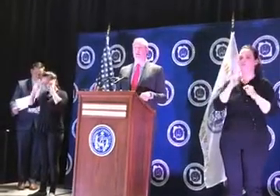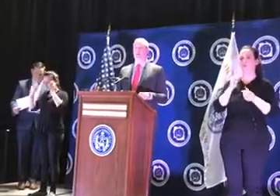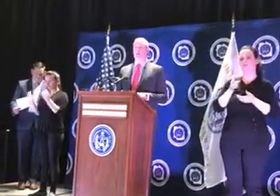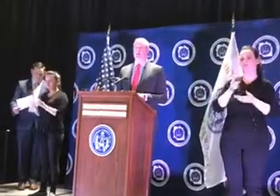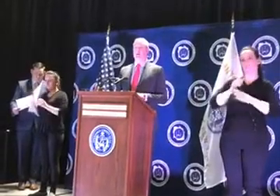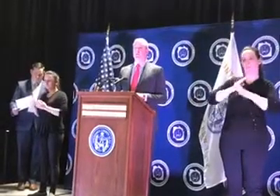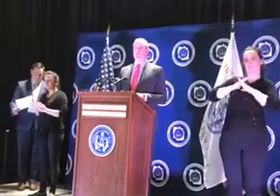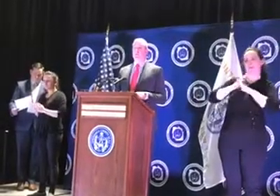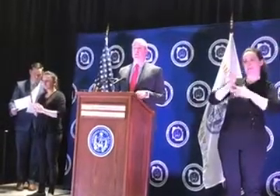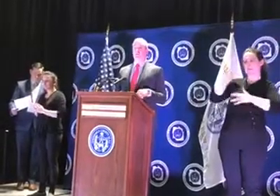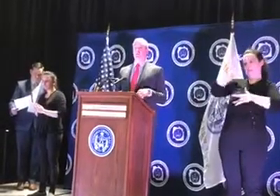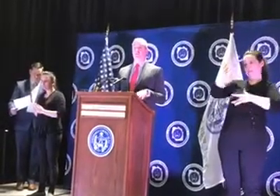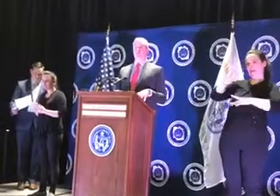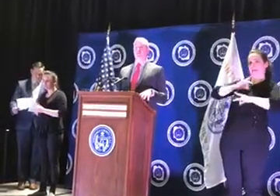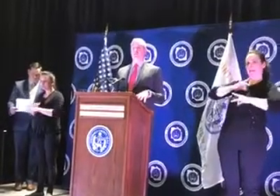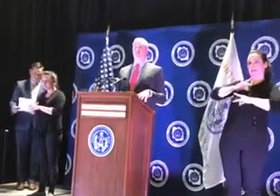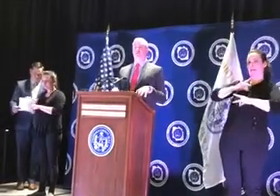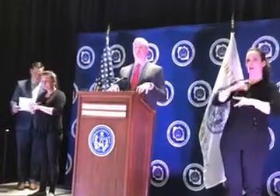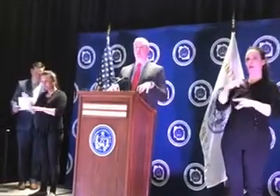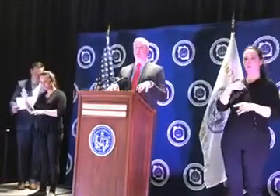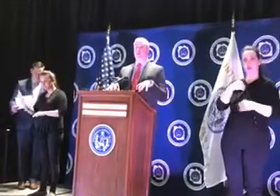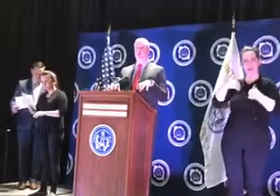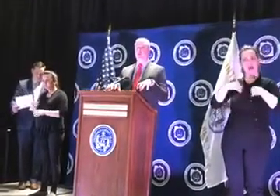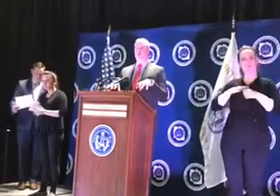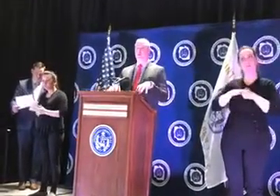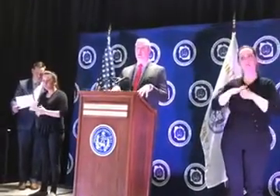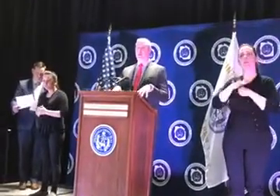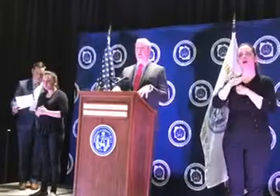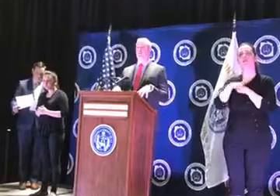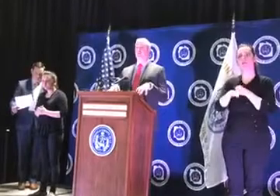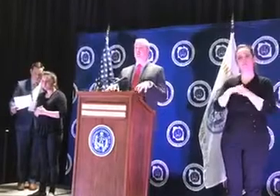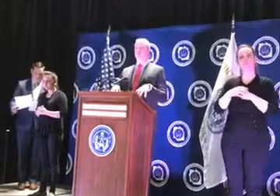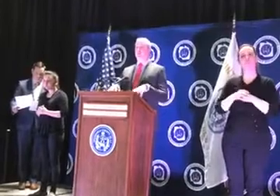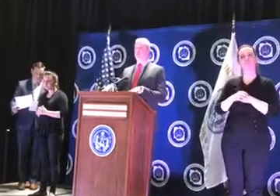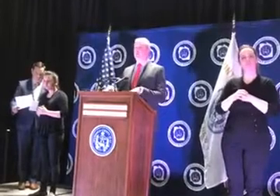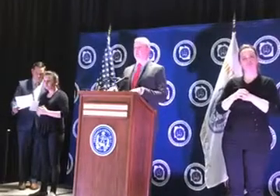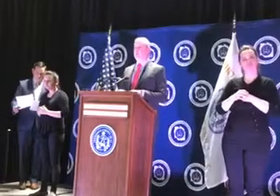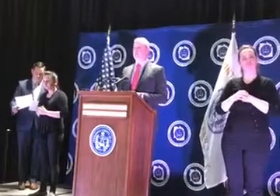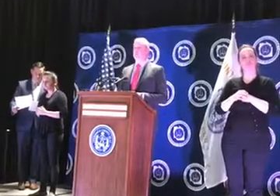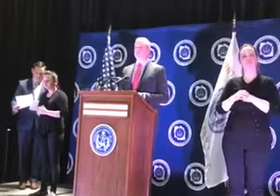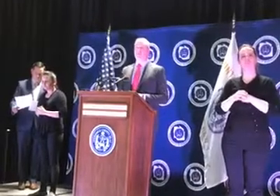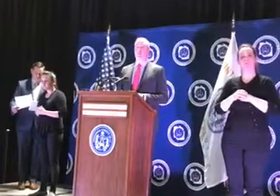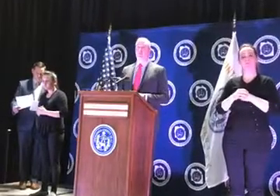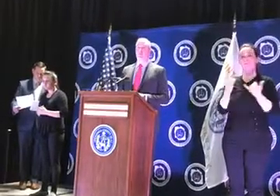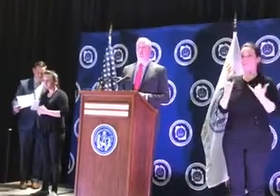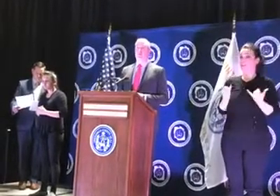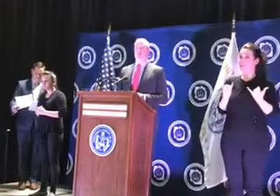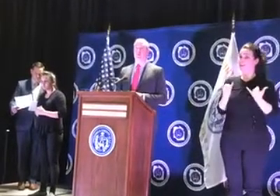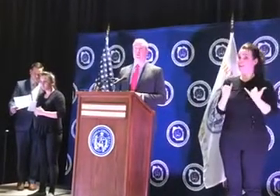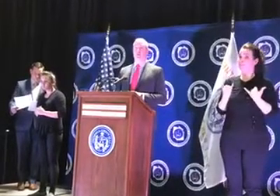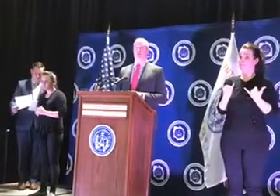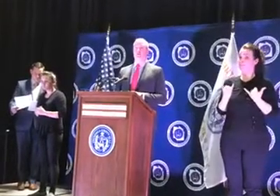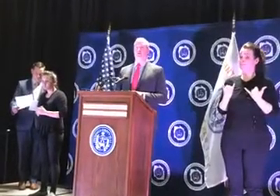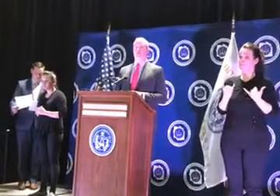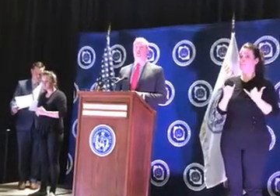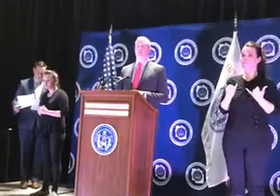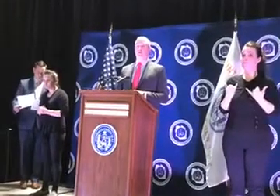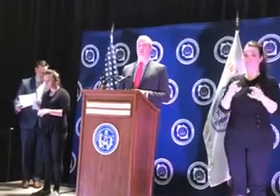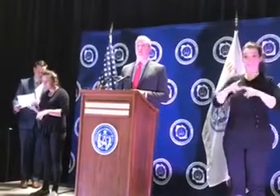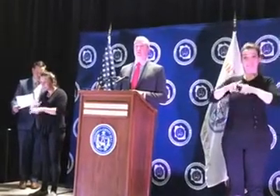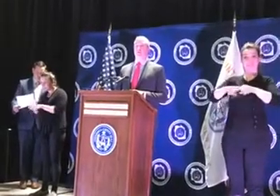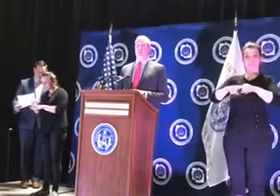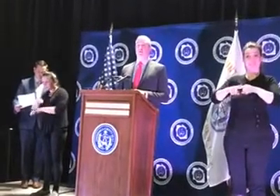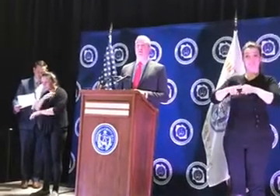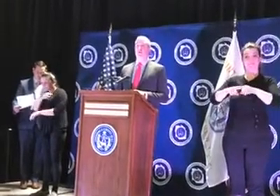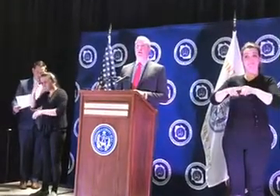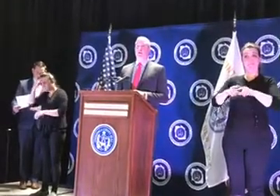today. I make sure that everyone knows that I'm talking about today because that situation can be very volatile and that situation